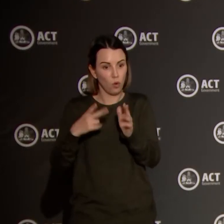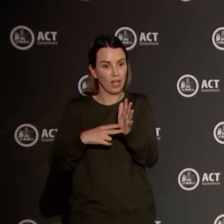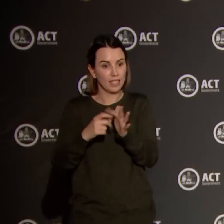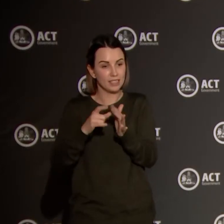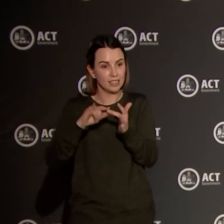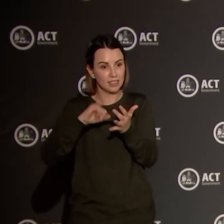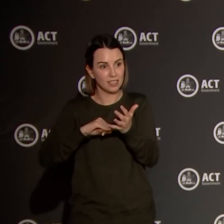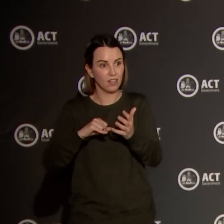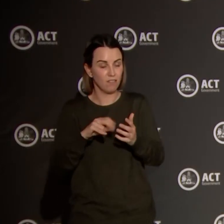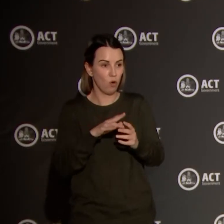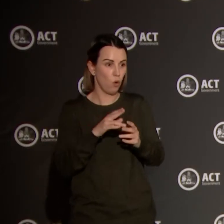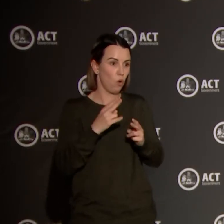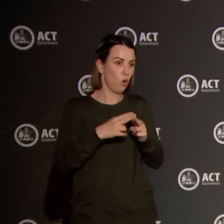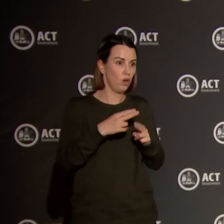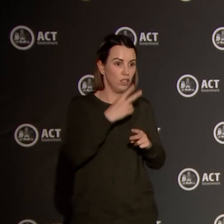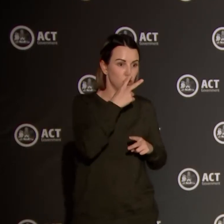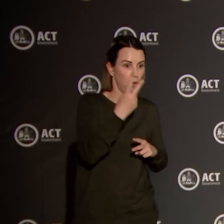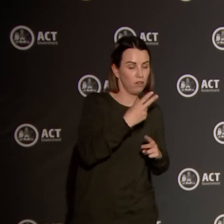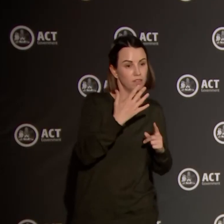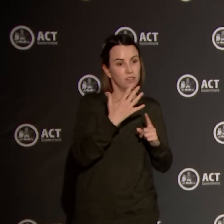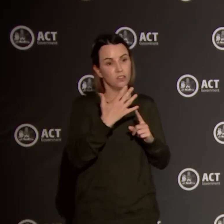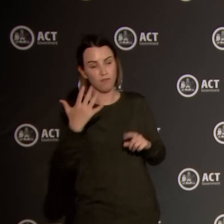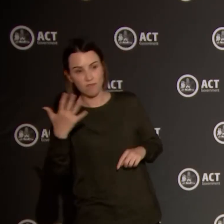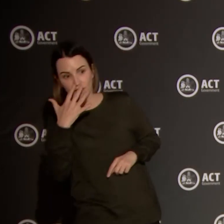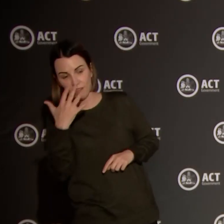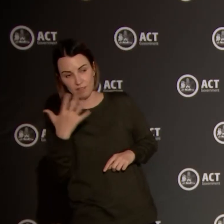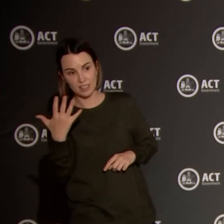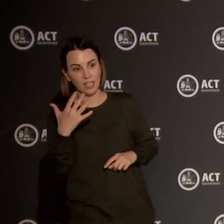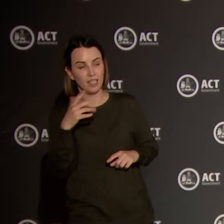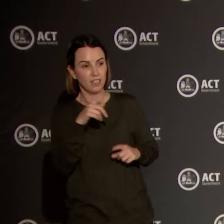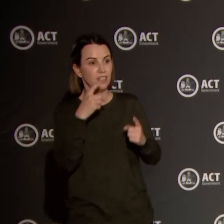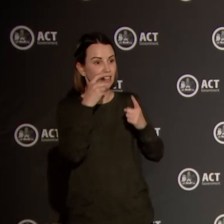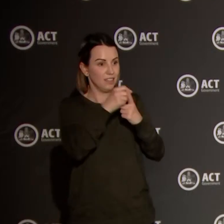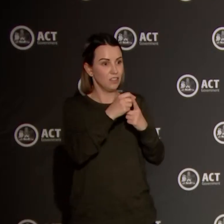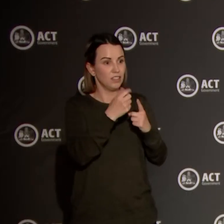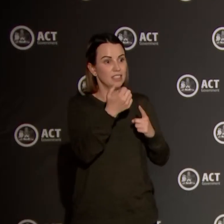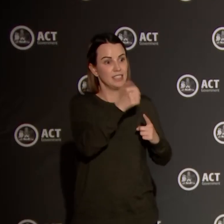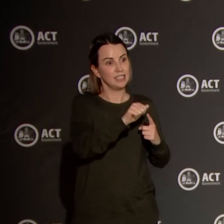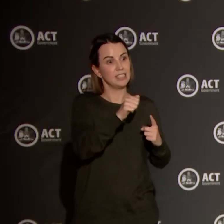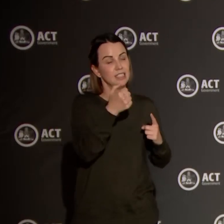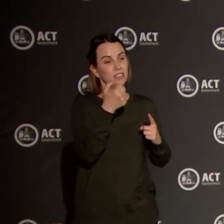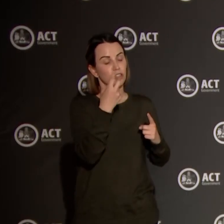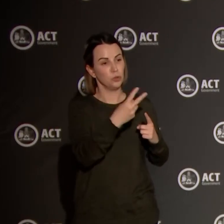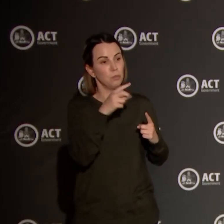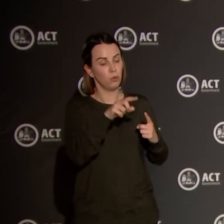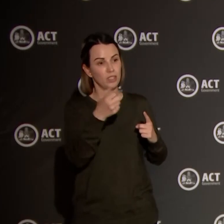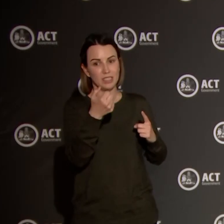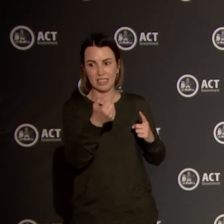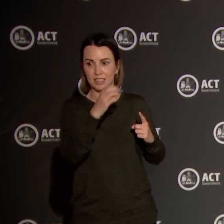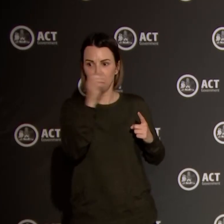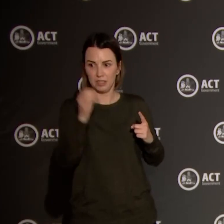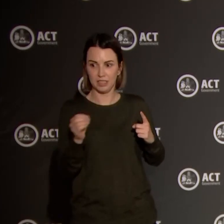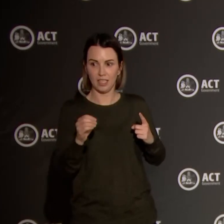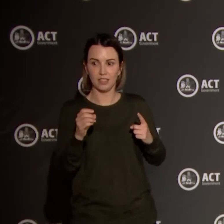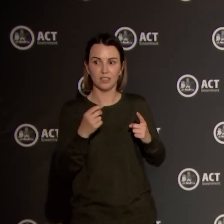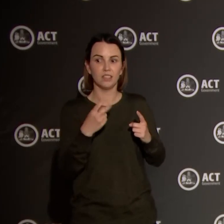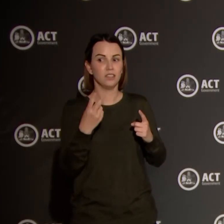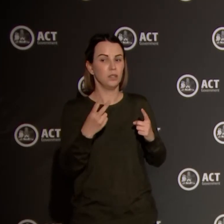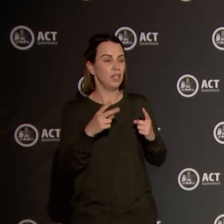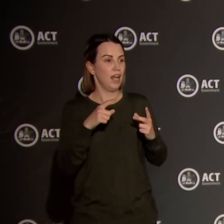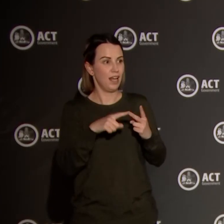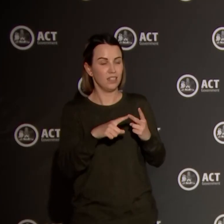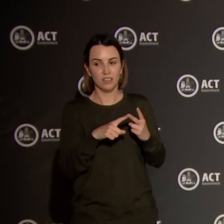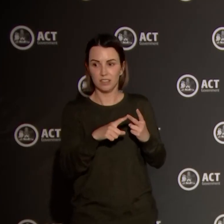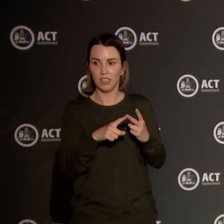aged 12 to 15 years, the first dose is 62.2%, and of course fully vaccinated is only